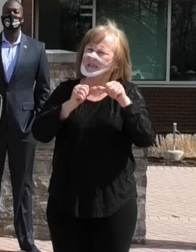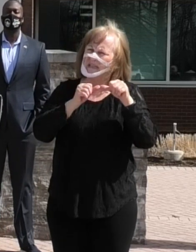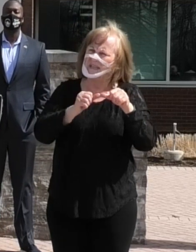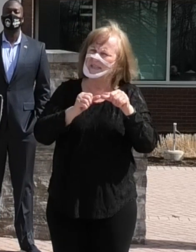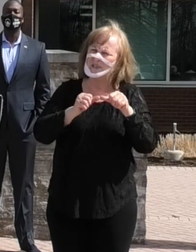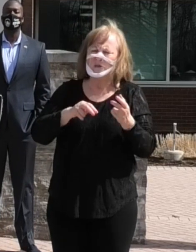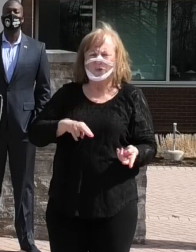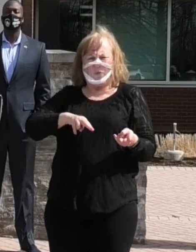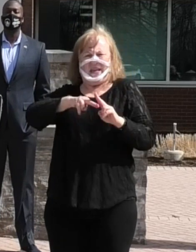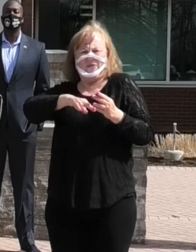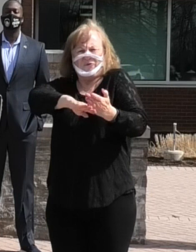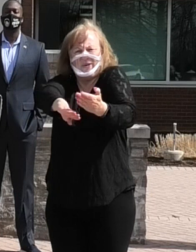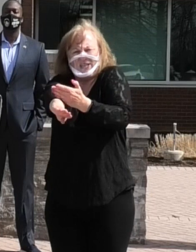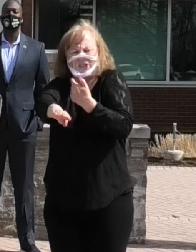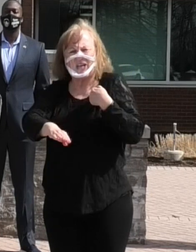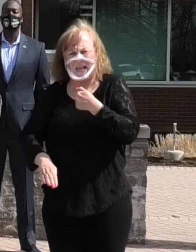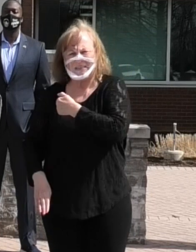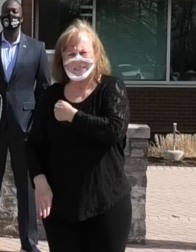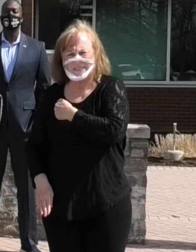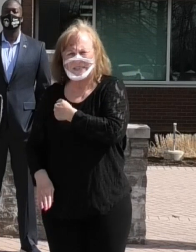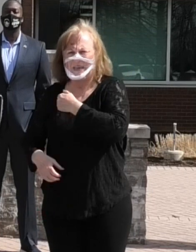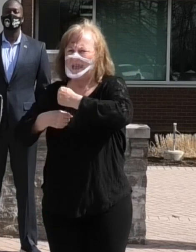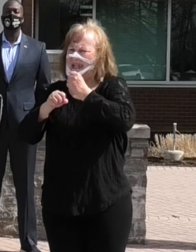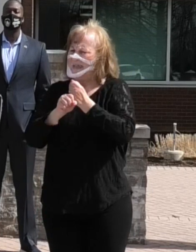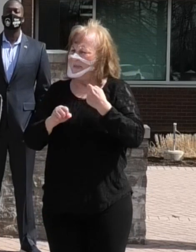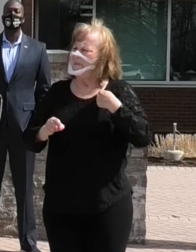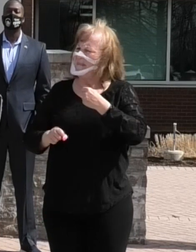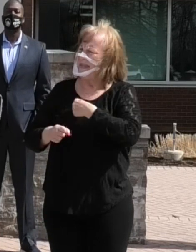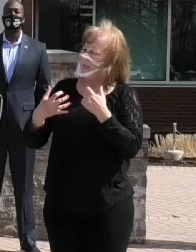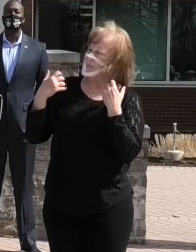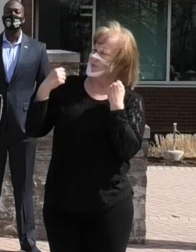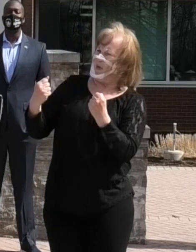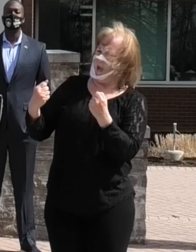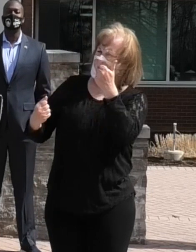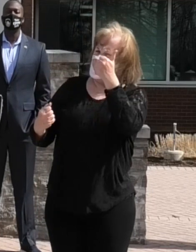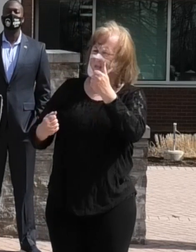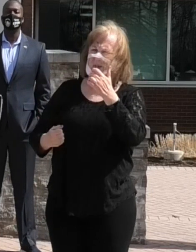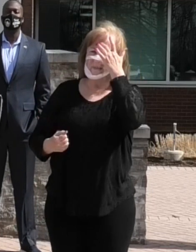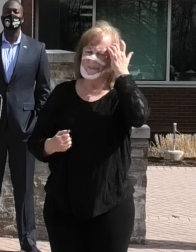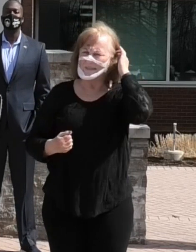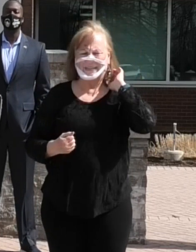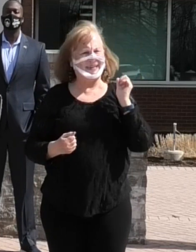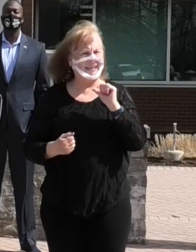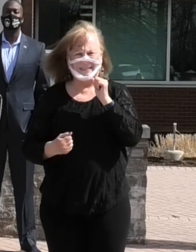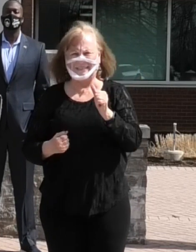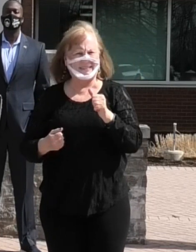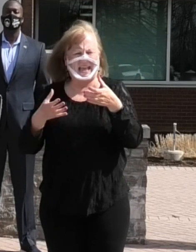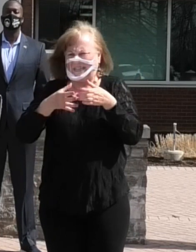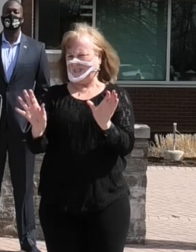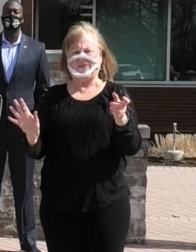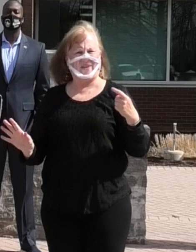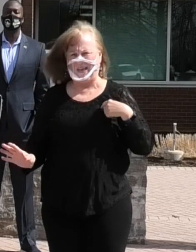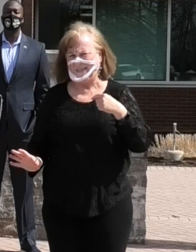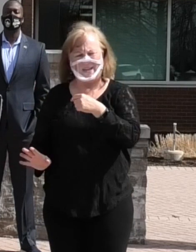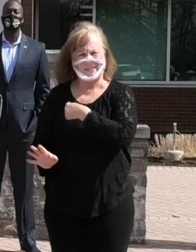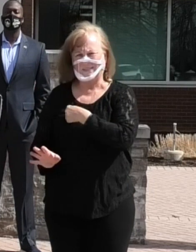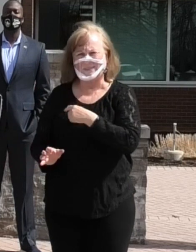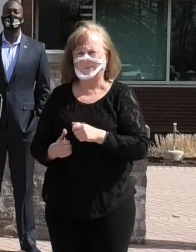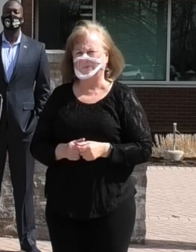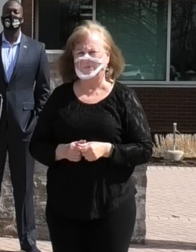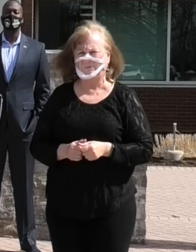to enrich us and make us stronger, not divide us.